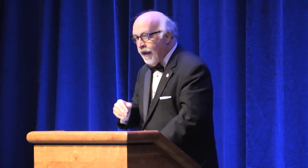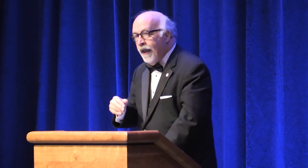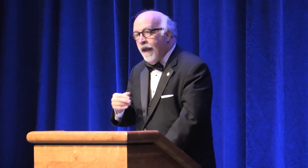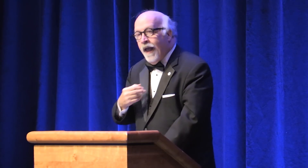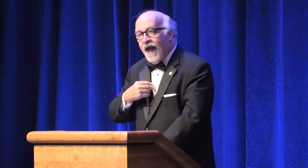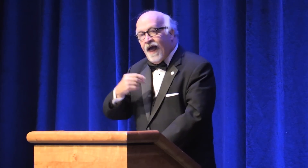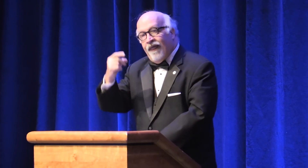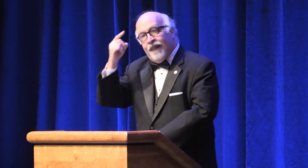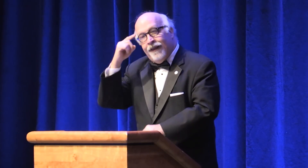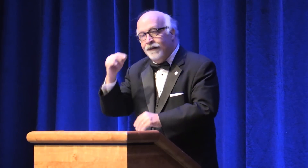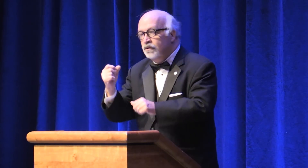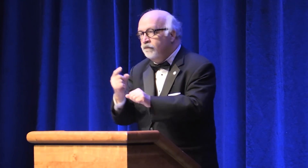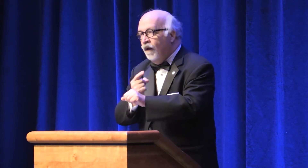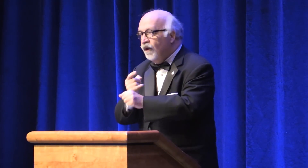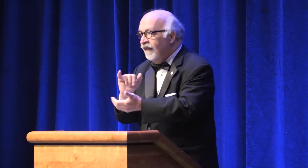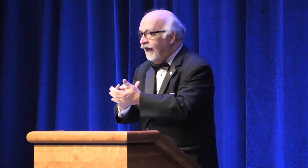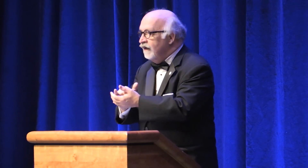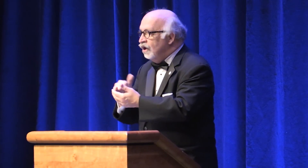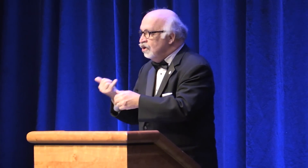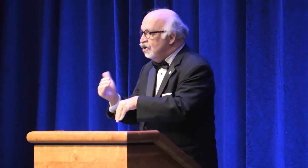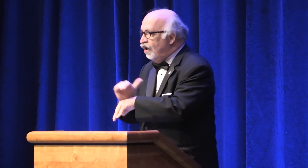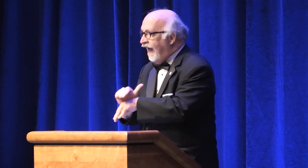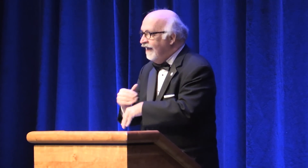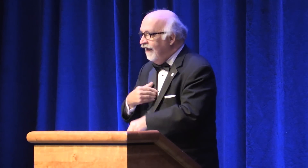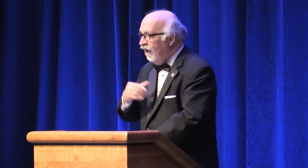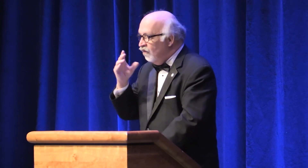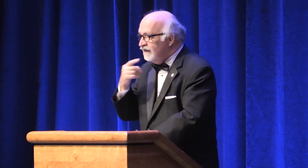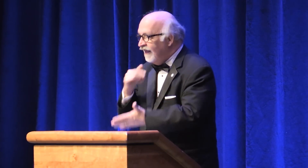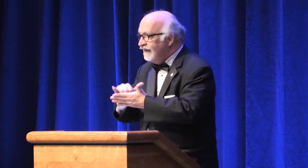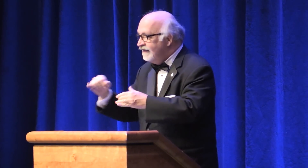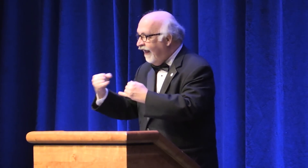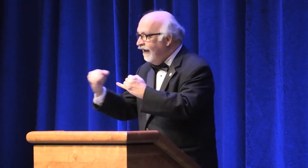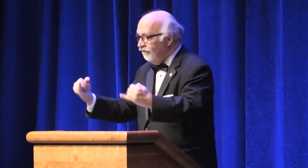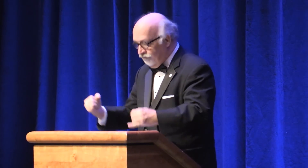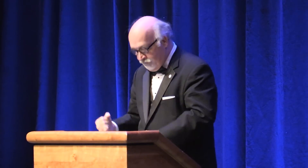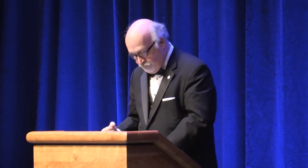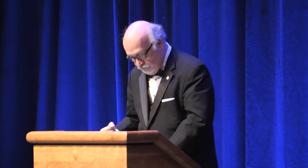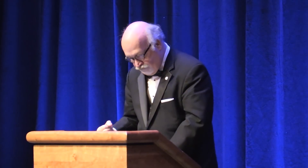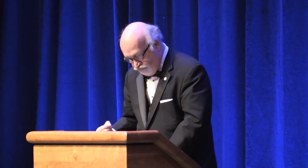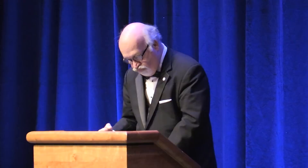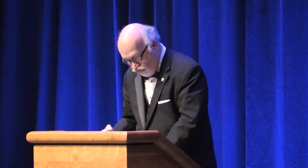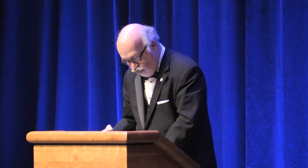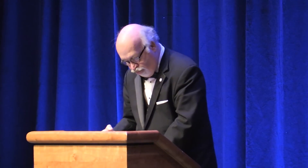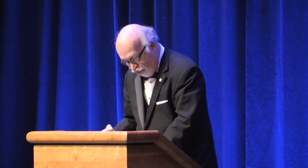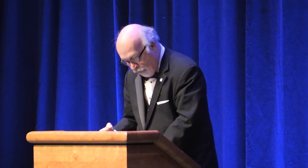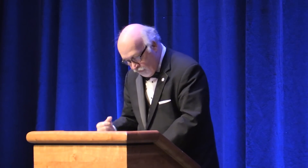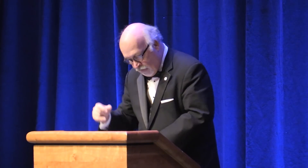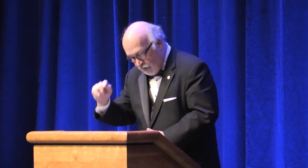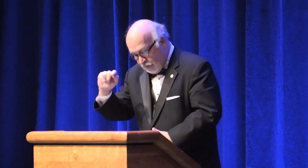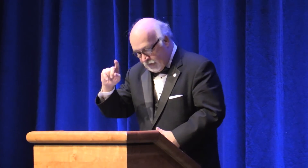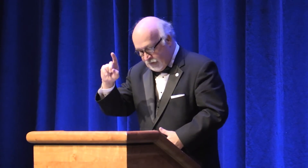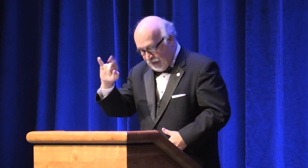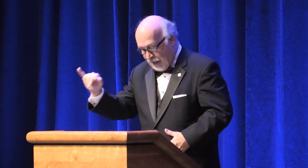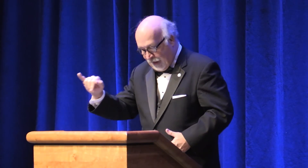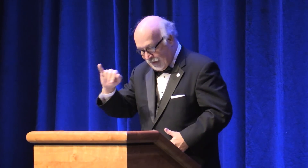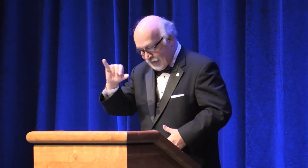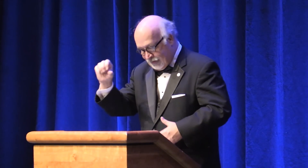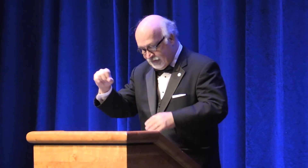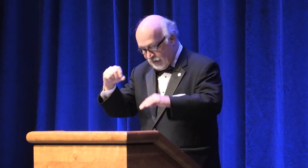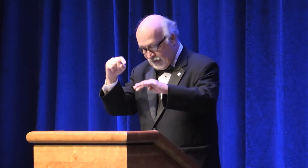said and applying it to this evening. I think it's only appropriate that tonight I also say that line, and instead